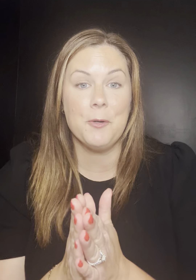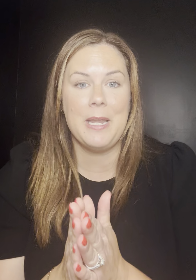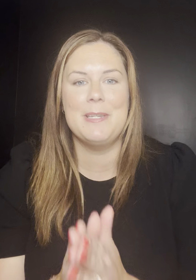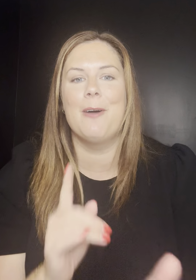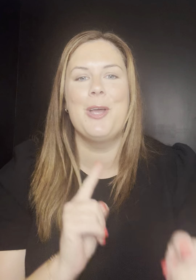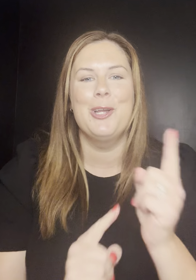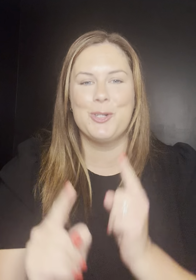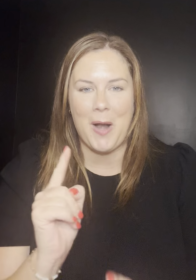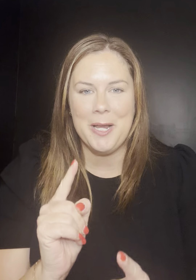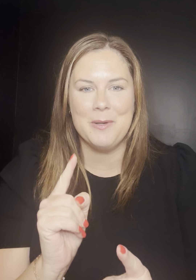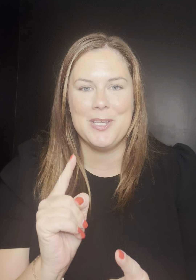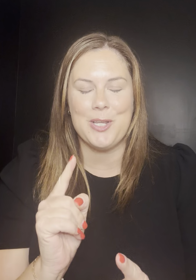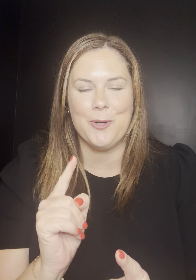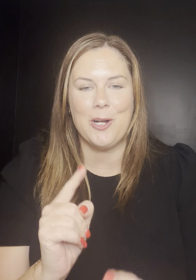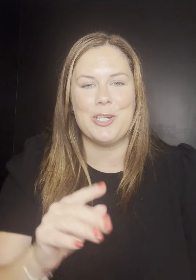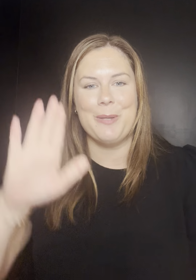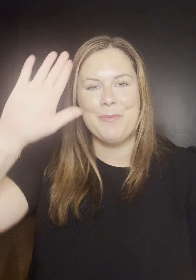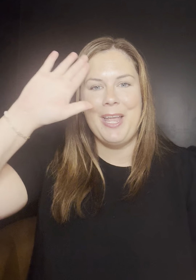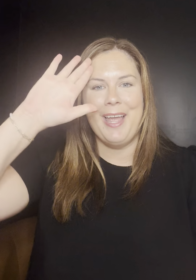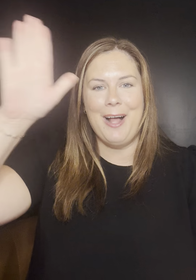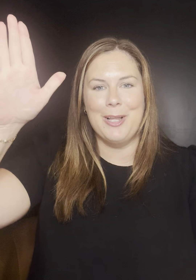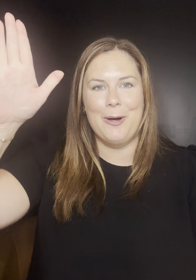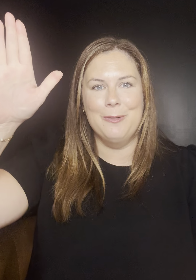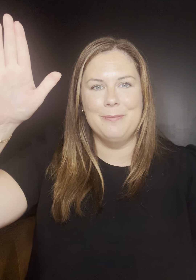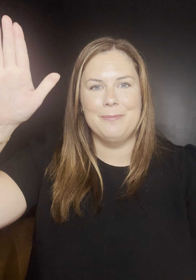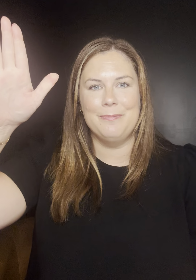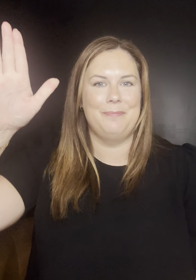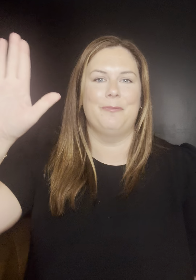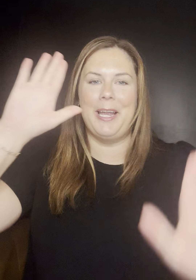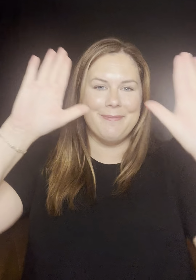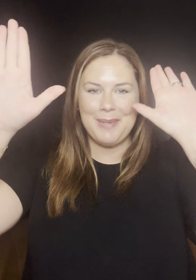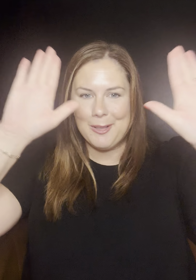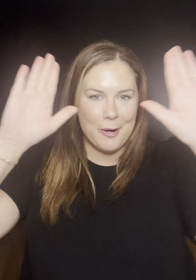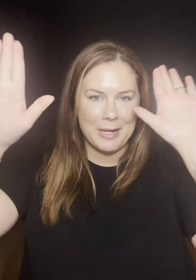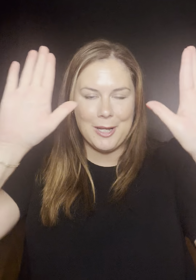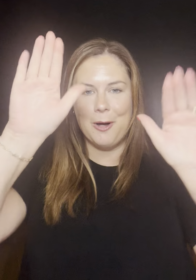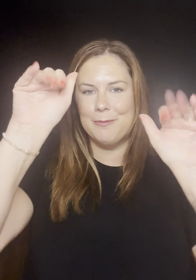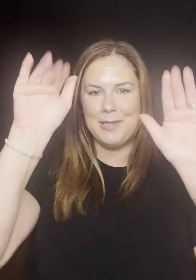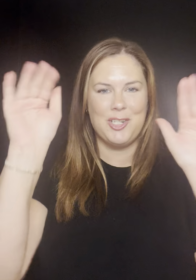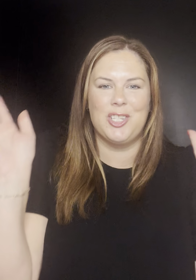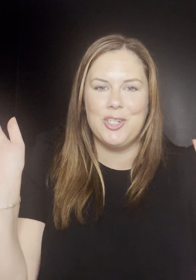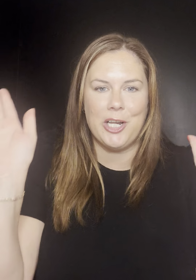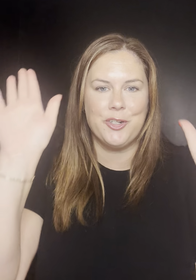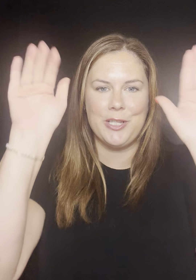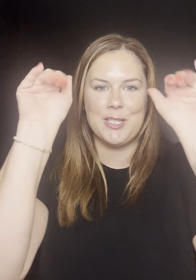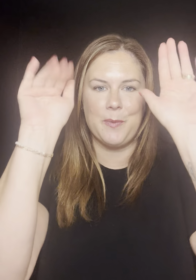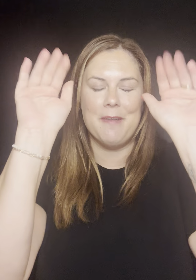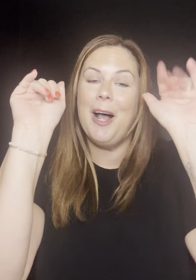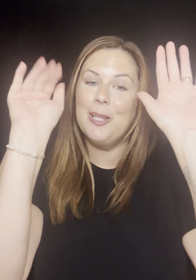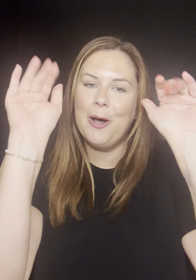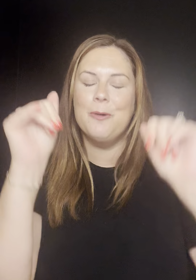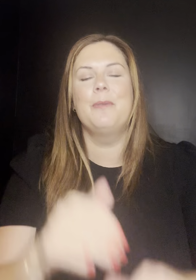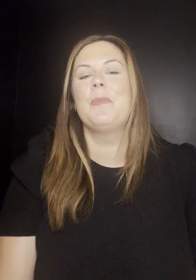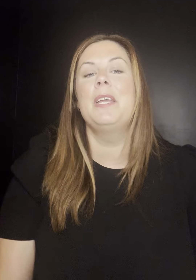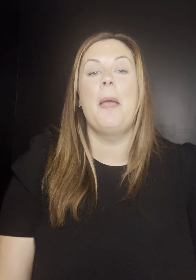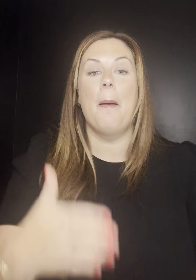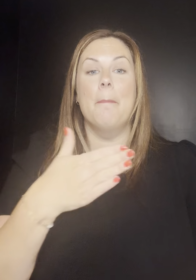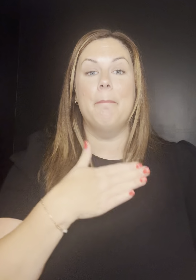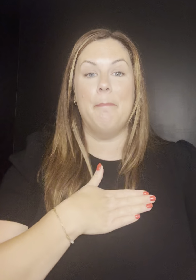name down, try it with this introduction. Hello, right? Hello, hello. That's just a gesture, that's a wave. Hello.